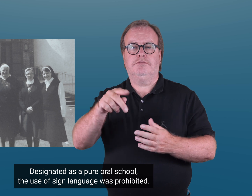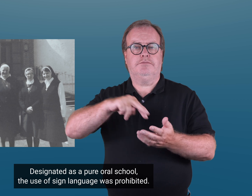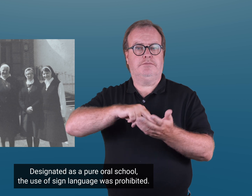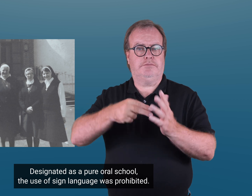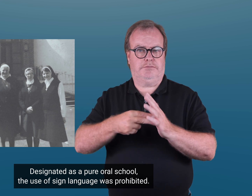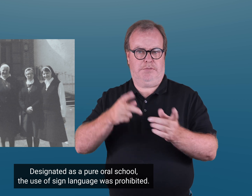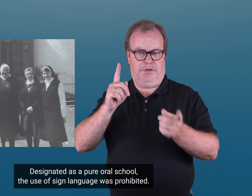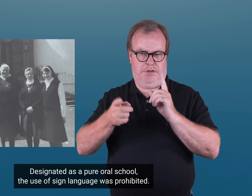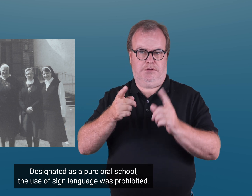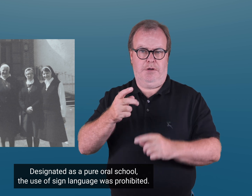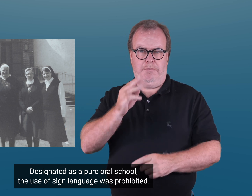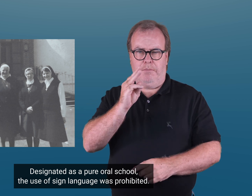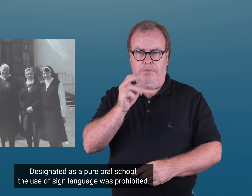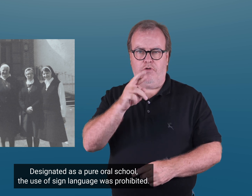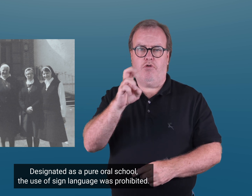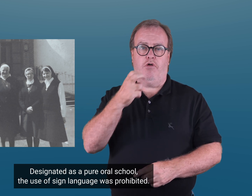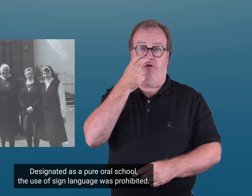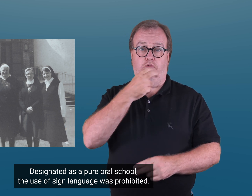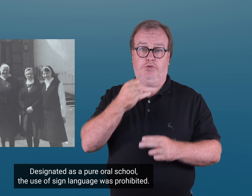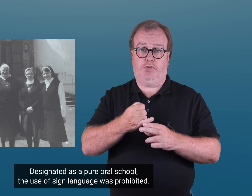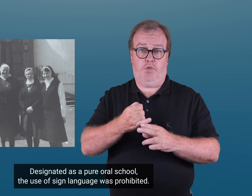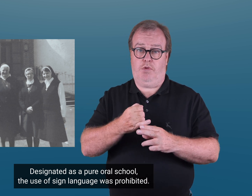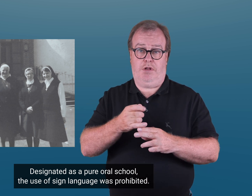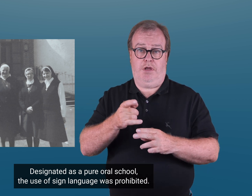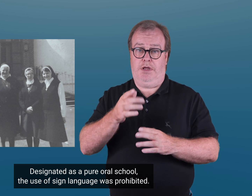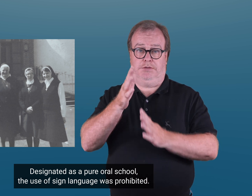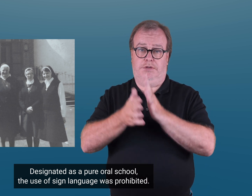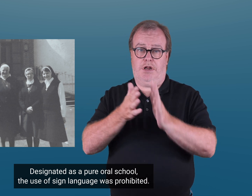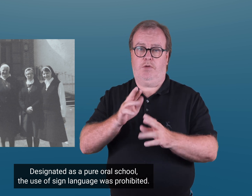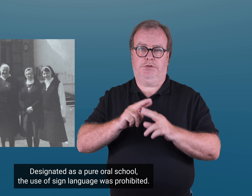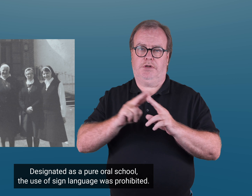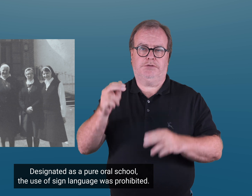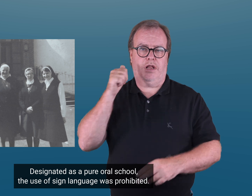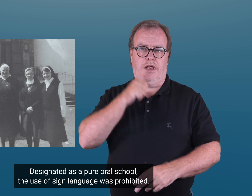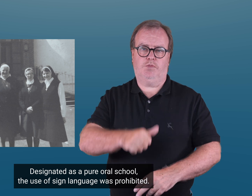Designated as a pure oral school, the use of sign language was prohibited.